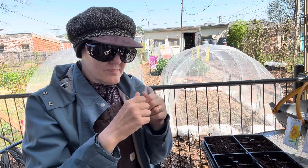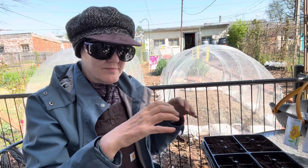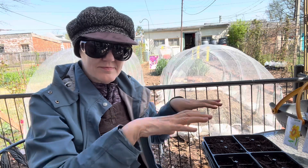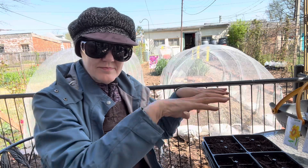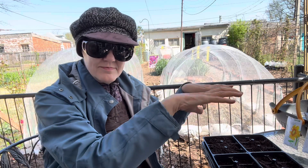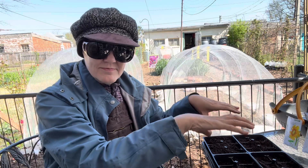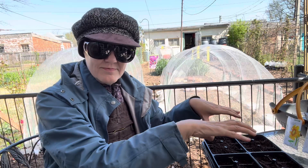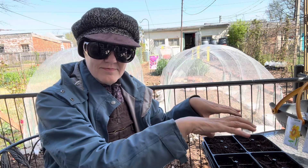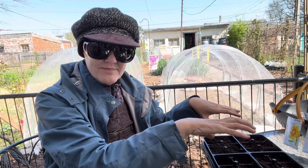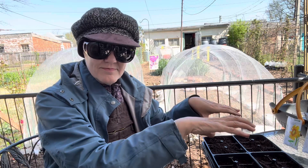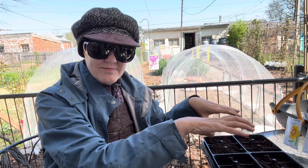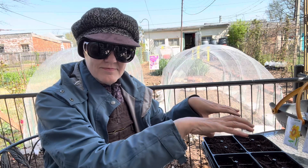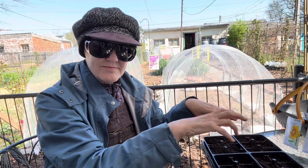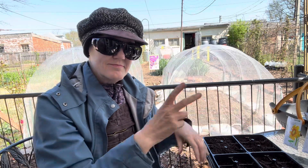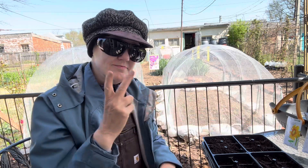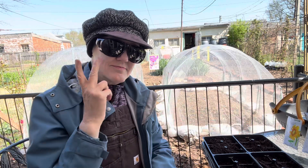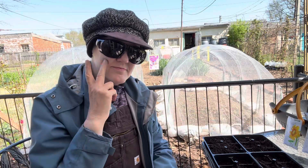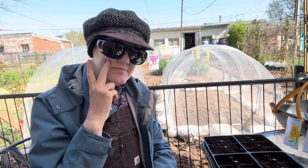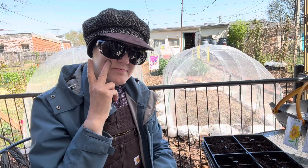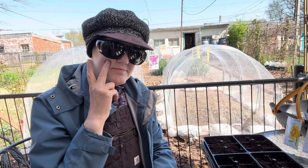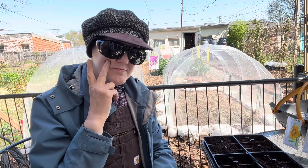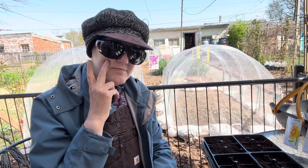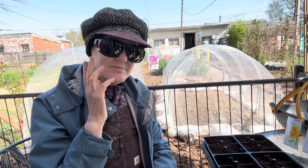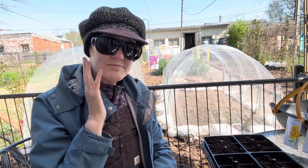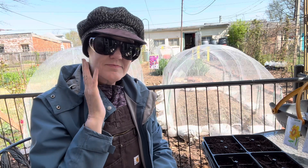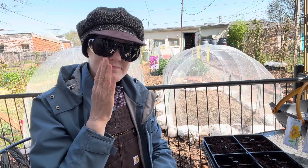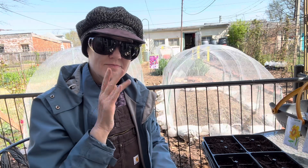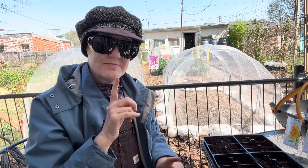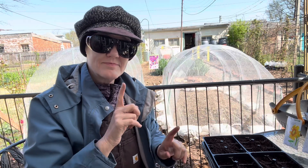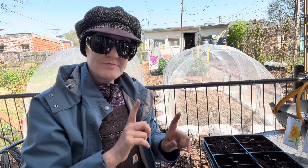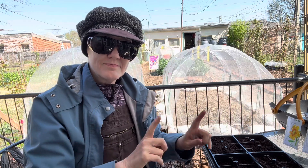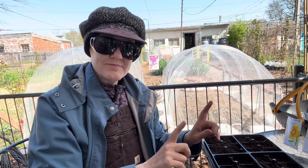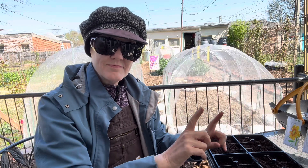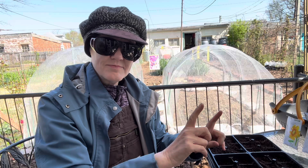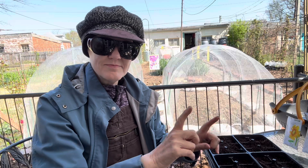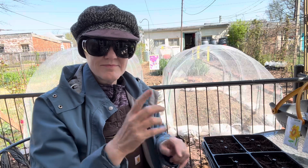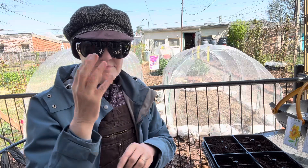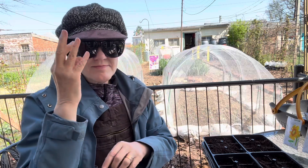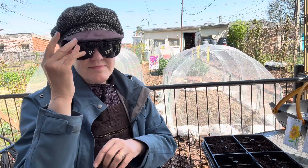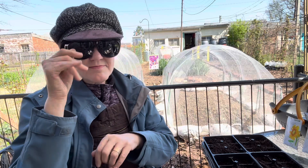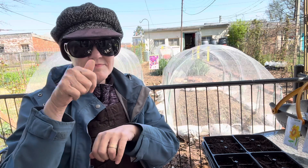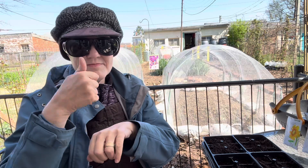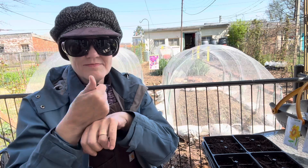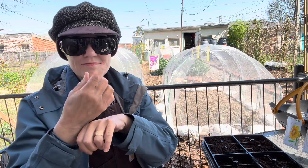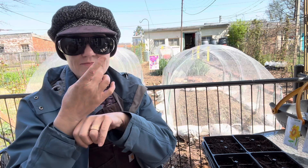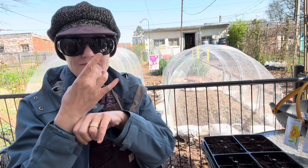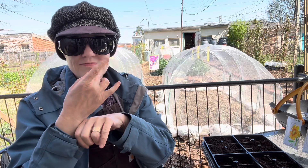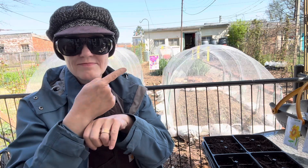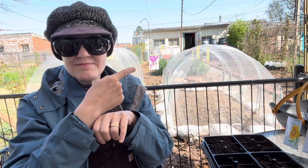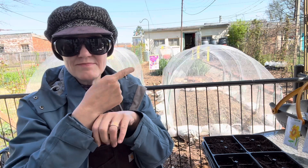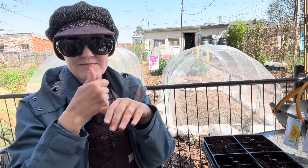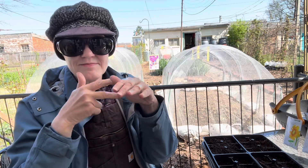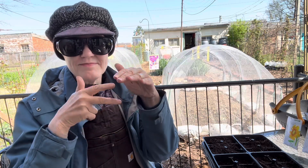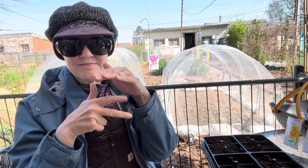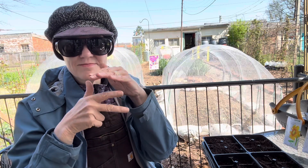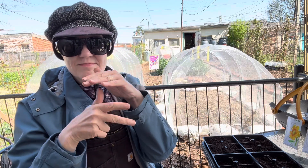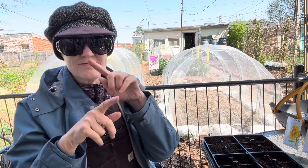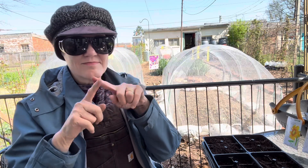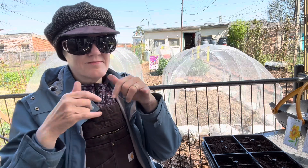going to try with the greenhouse dome germinating the seeds outside. Thought about setting up lights in